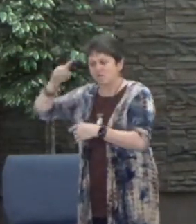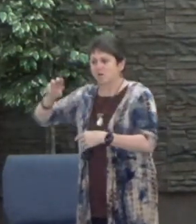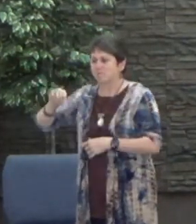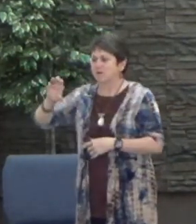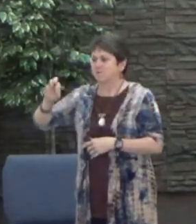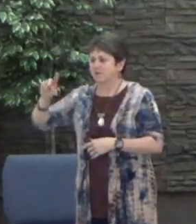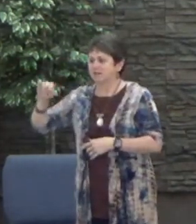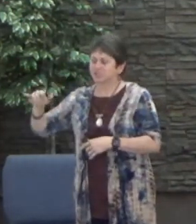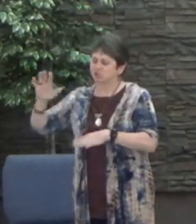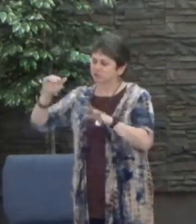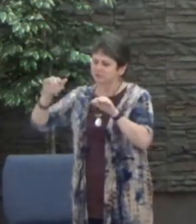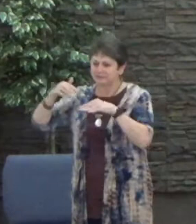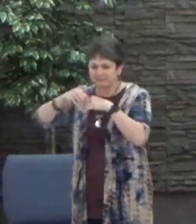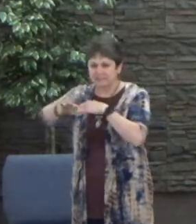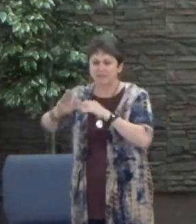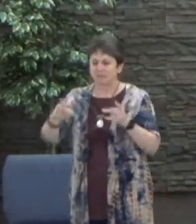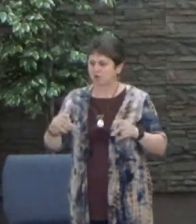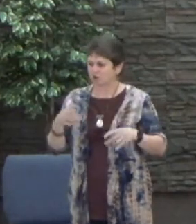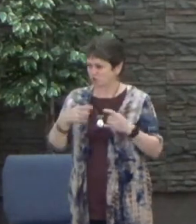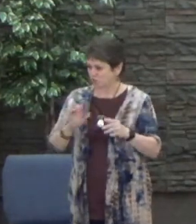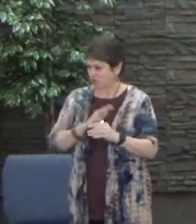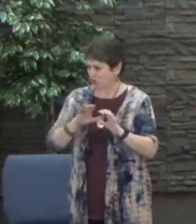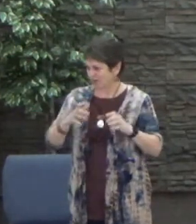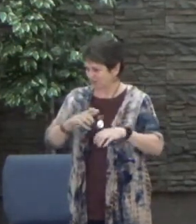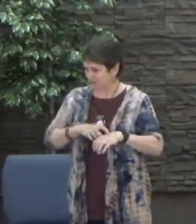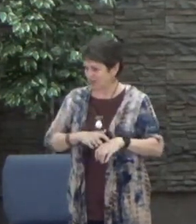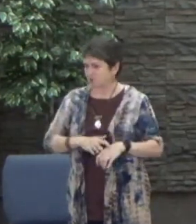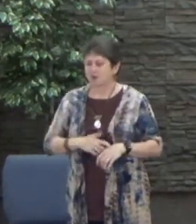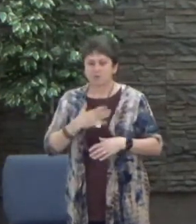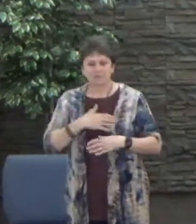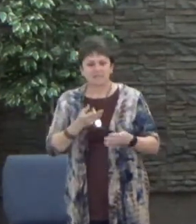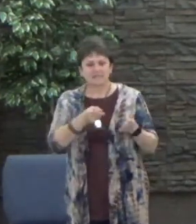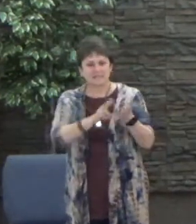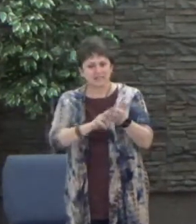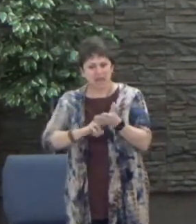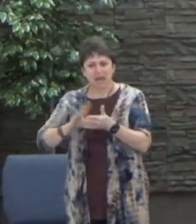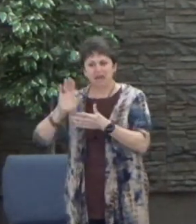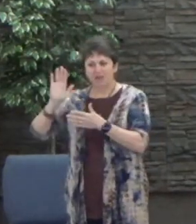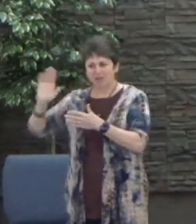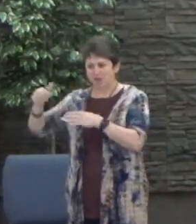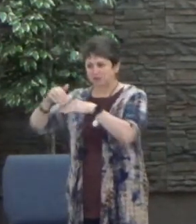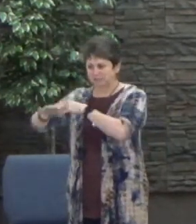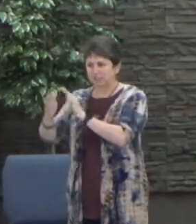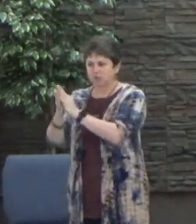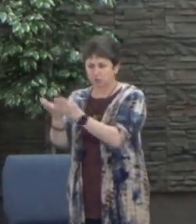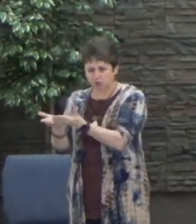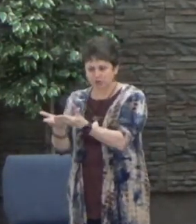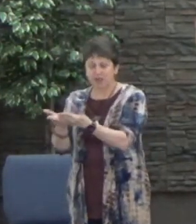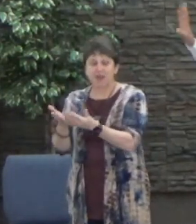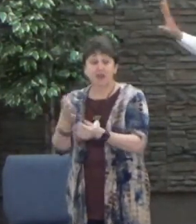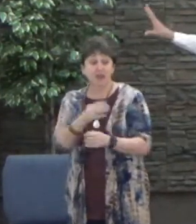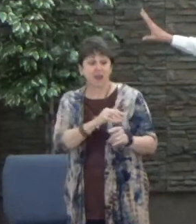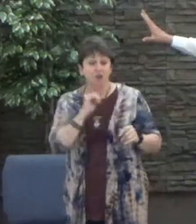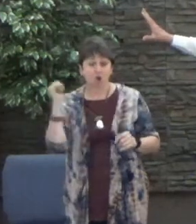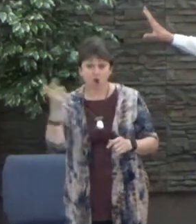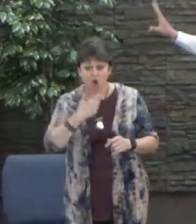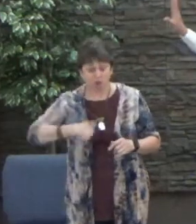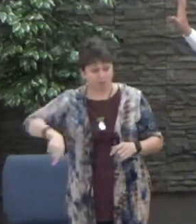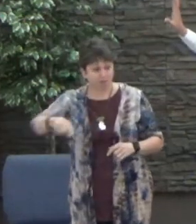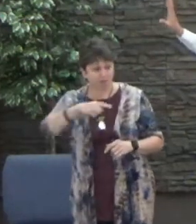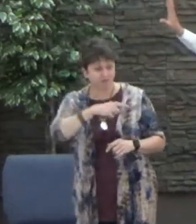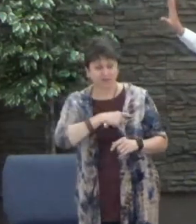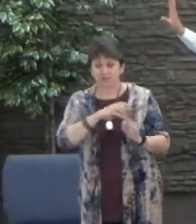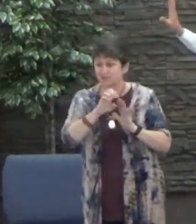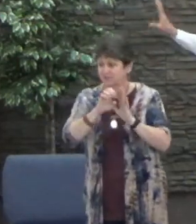McMaster family sending during our class time. Please sign their sending book. And all of us,